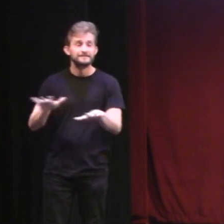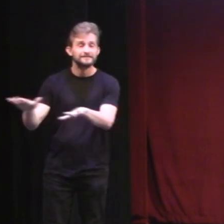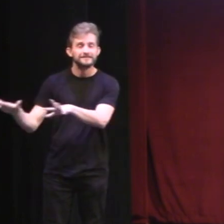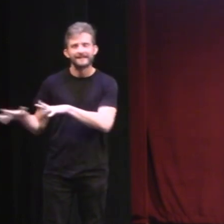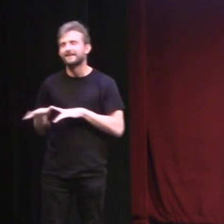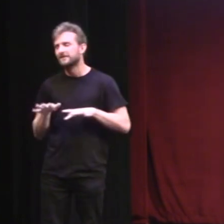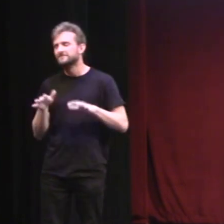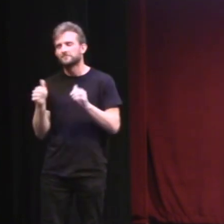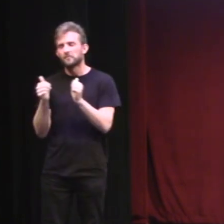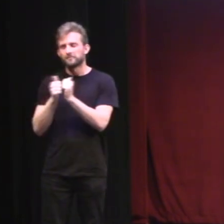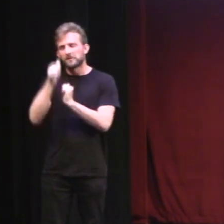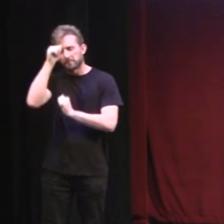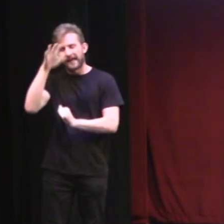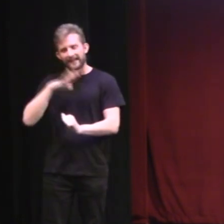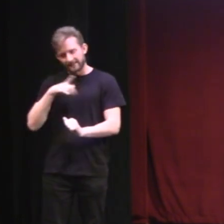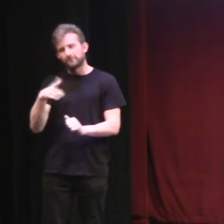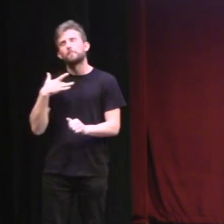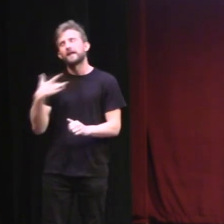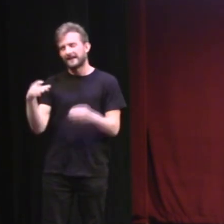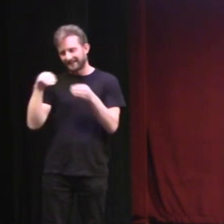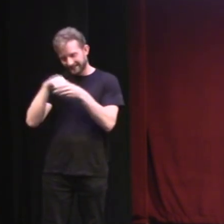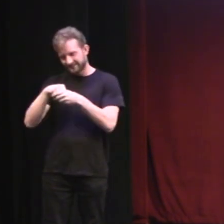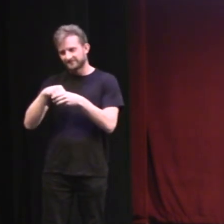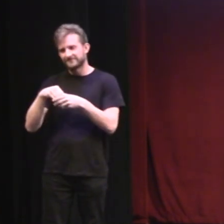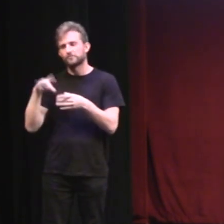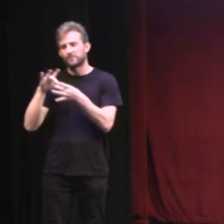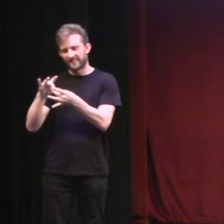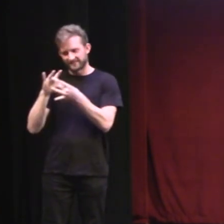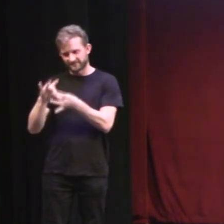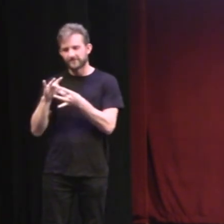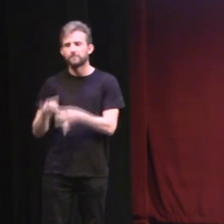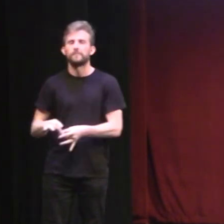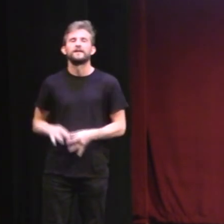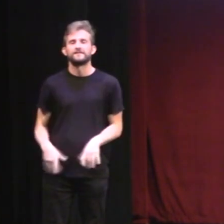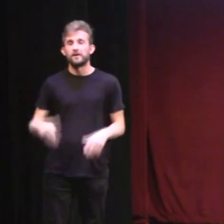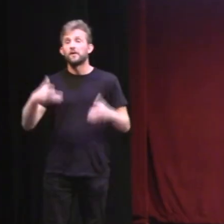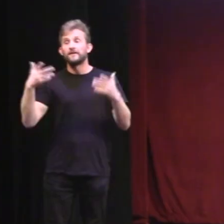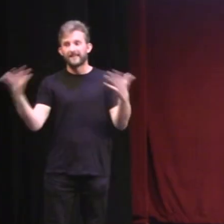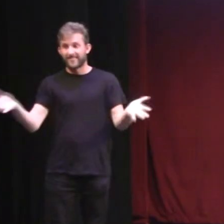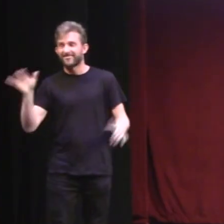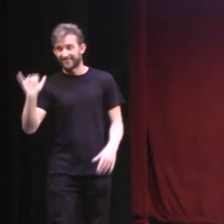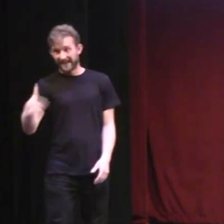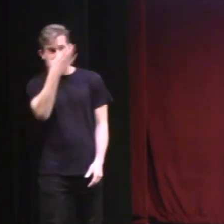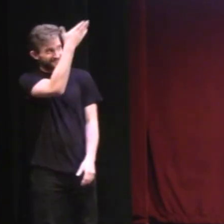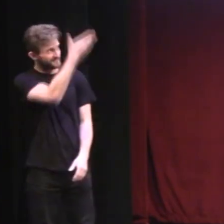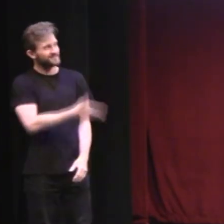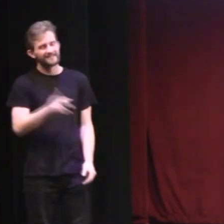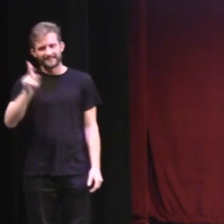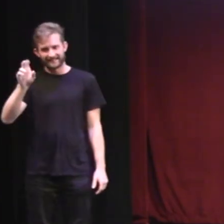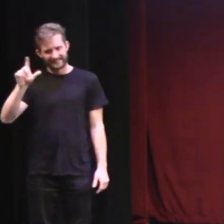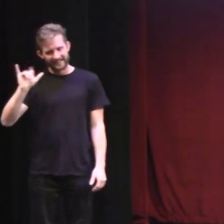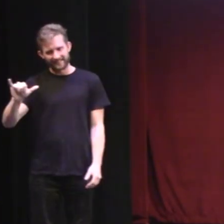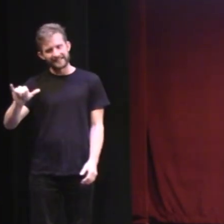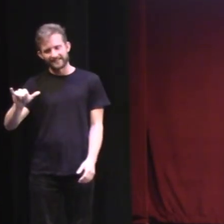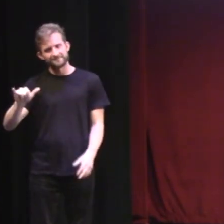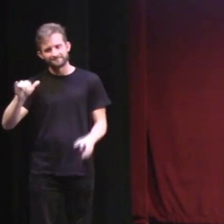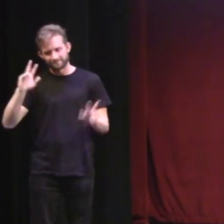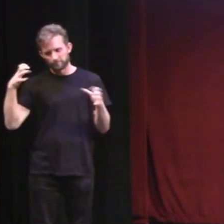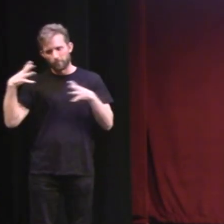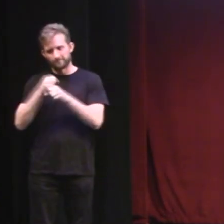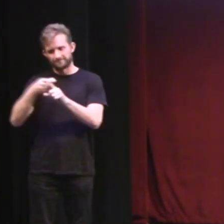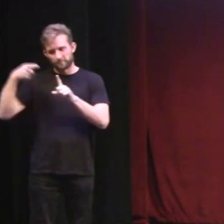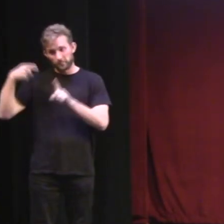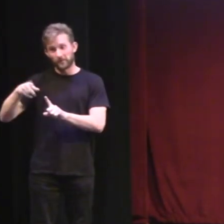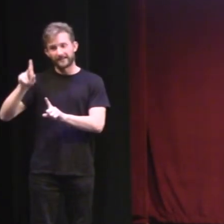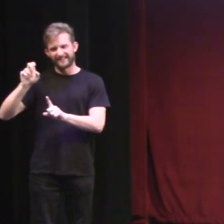So for Kelly, I'll kind of go over the things that most need work for her here. We need to work on